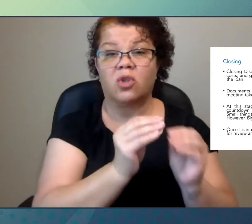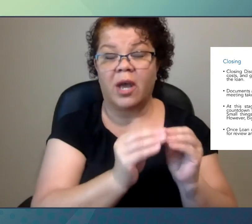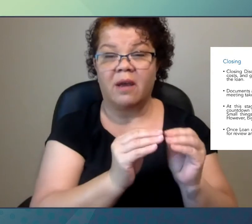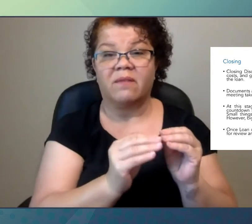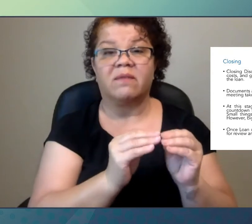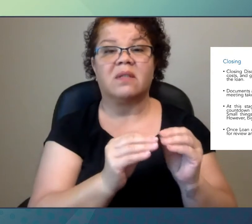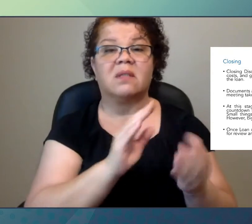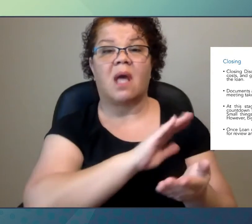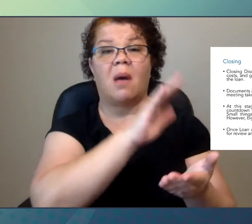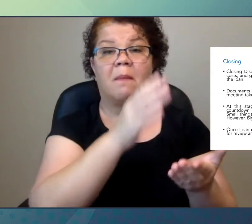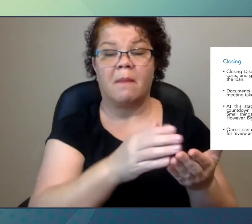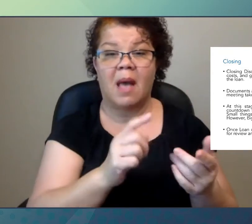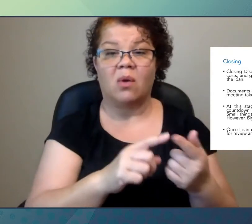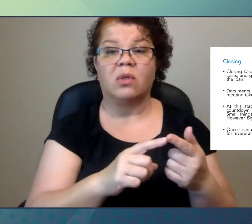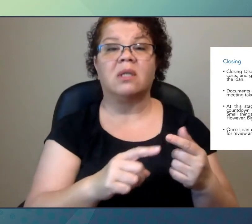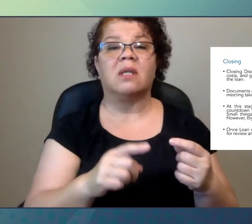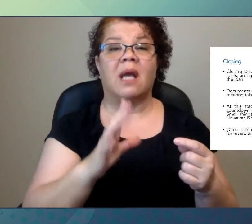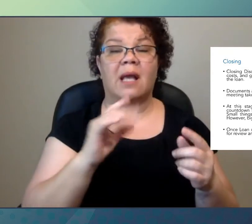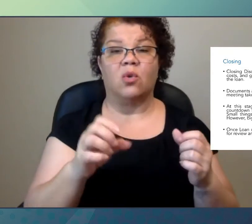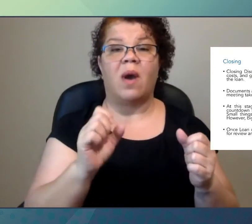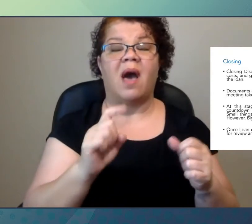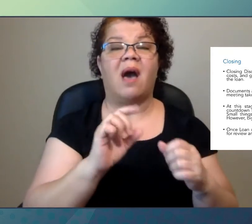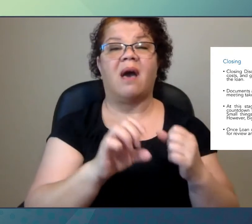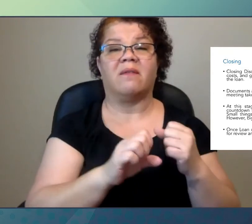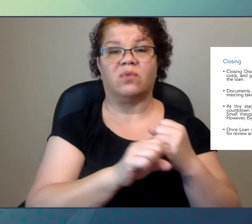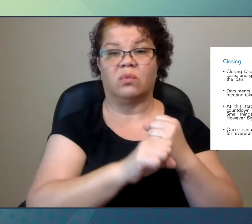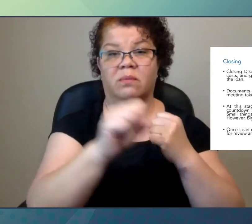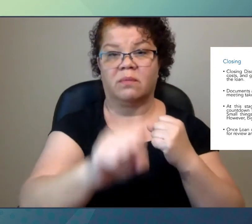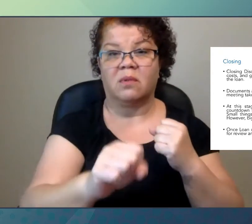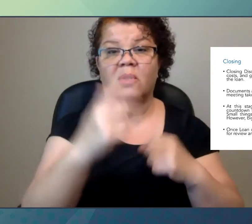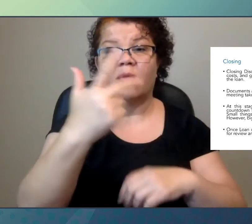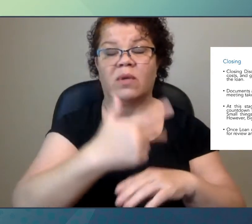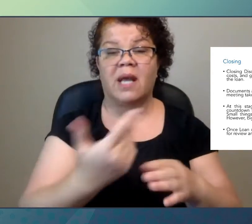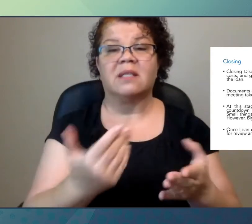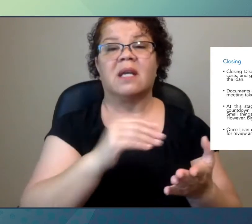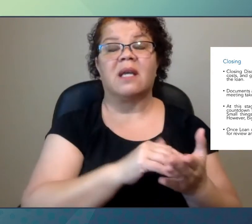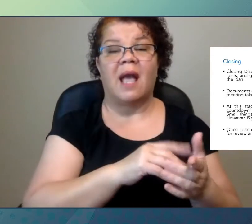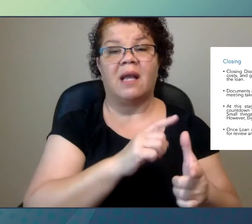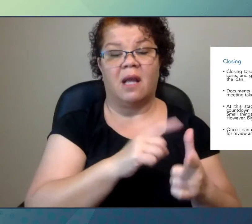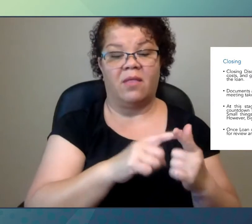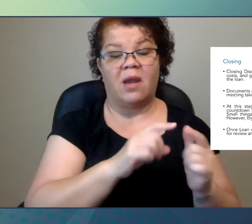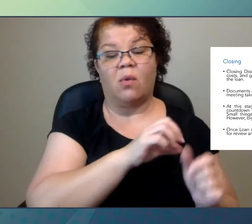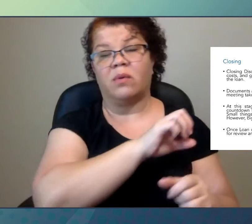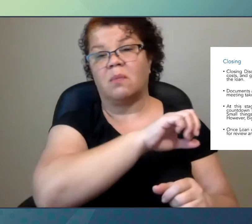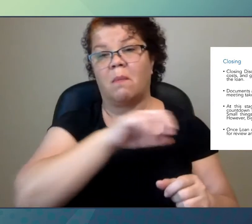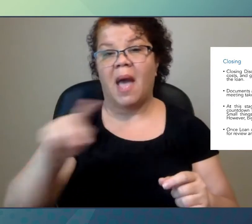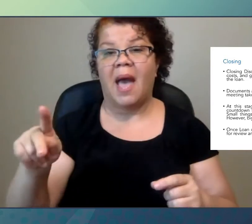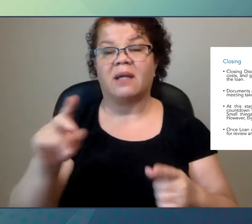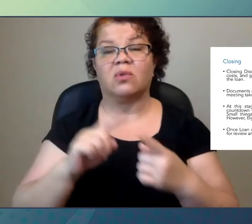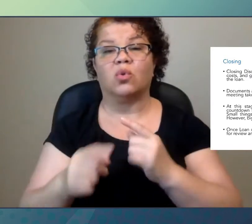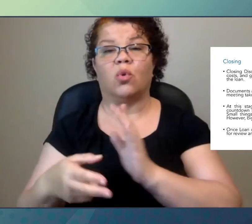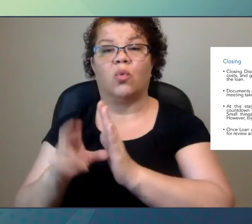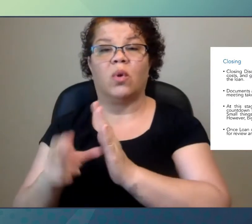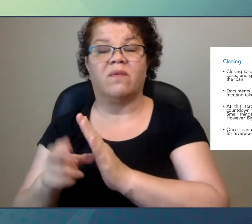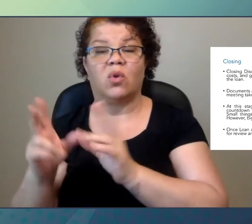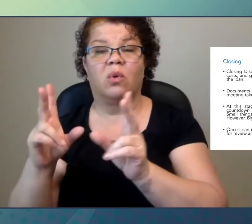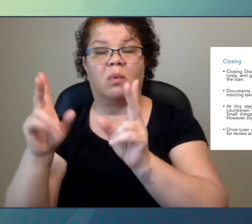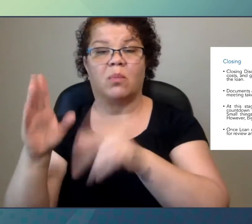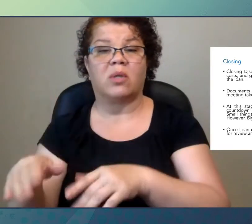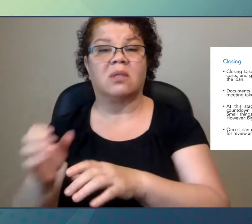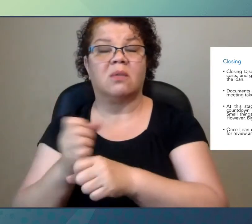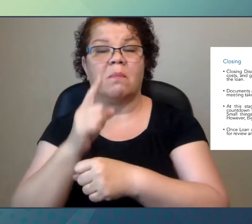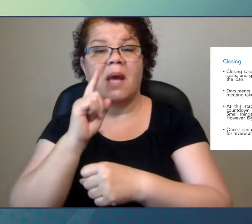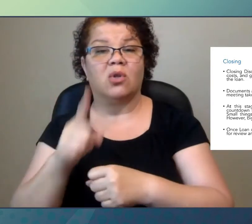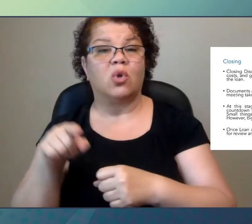3-day waiting period, and the loan may need to go back to underwriting to make sure that you have the capacity to, you